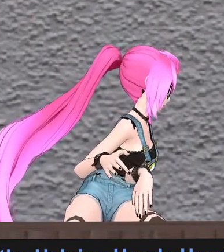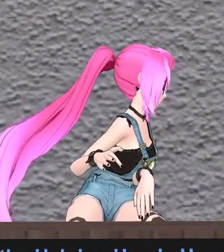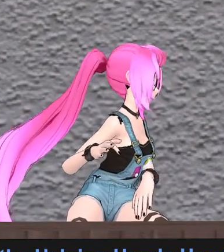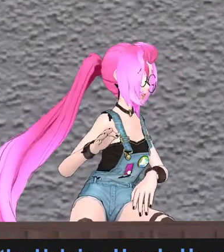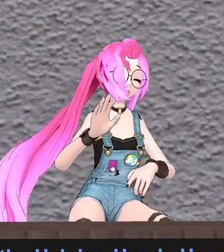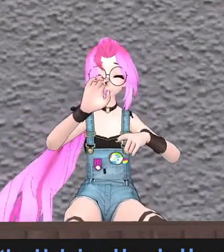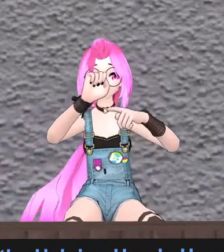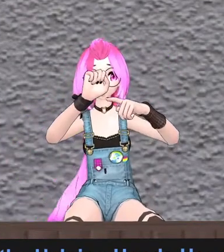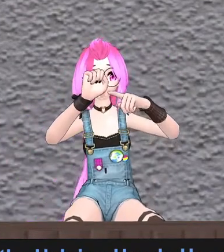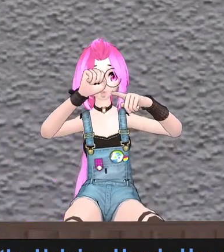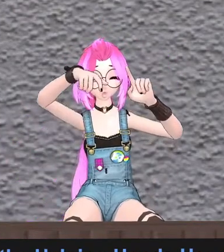Okay.